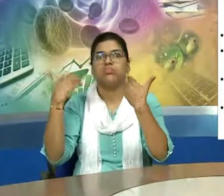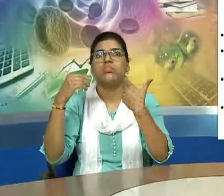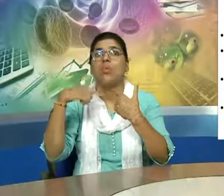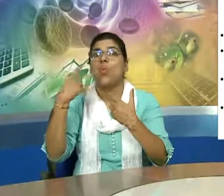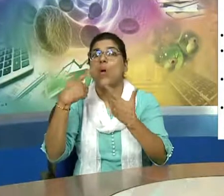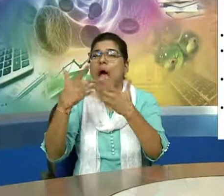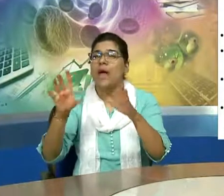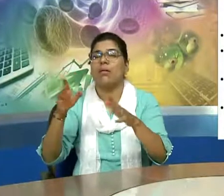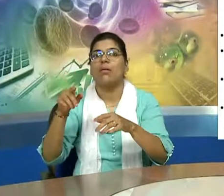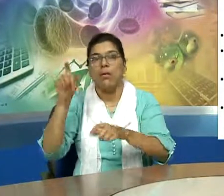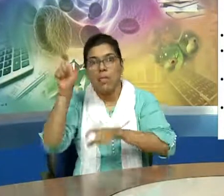villages.